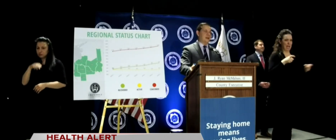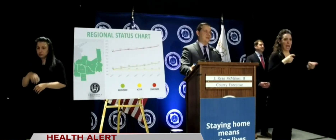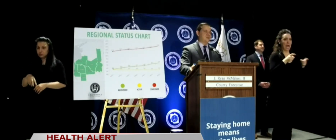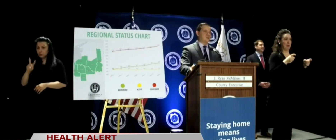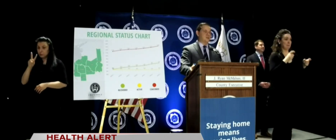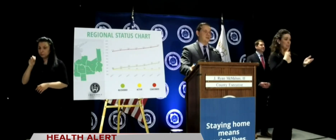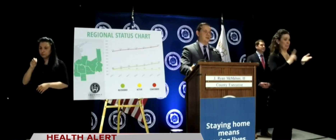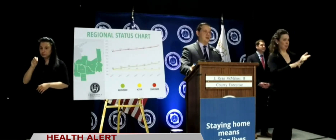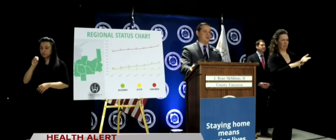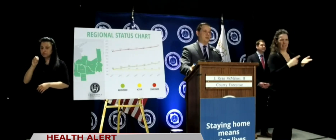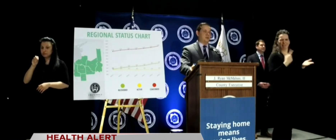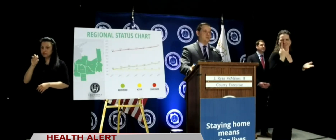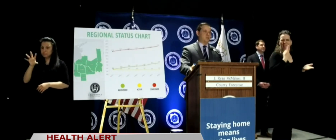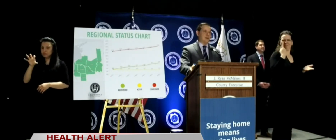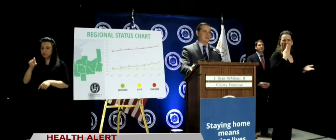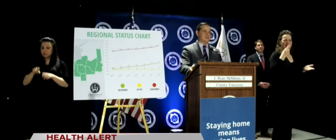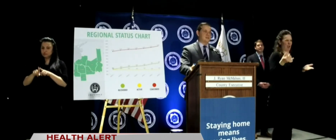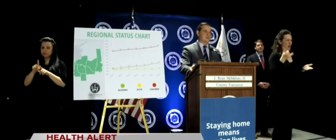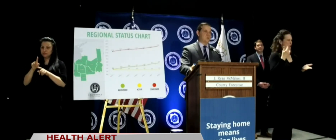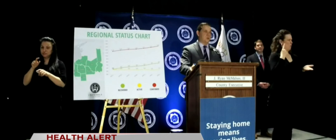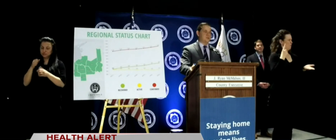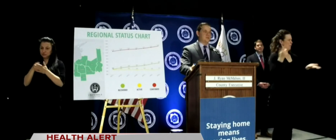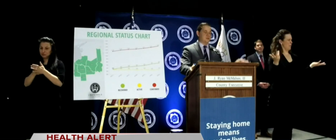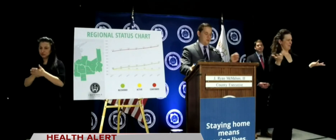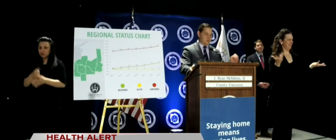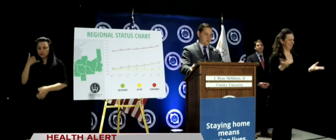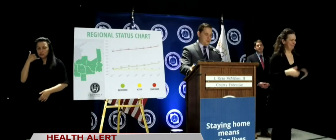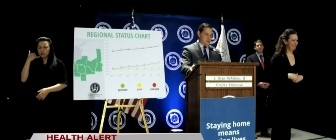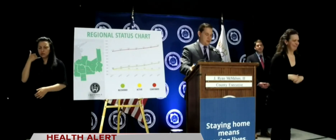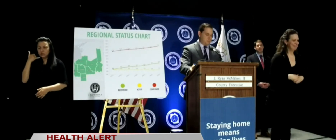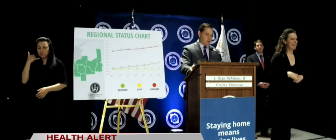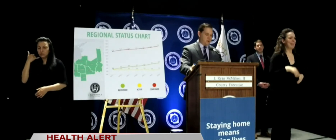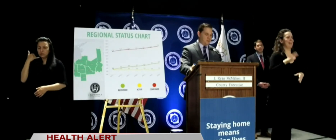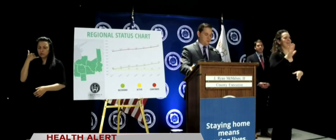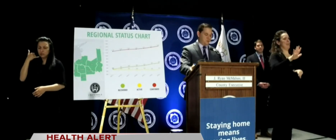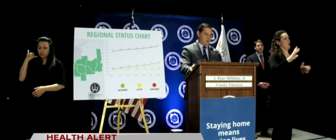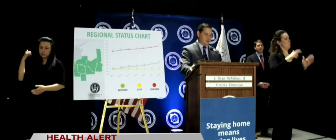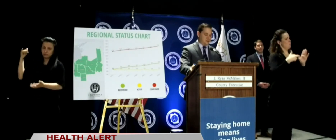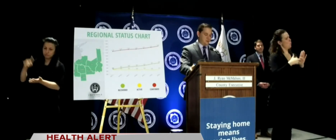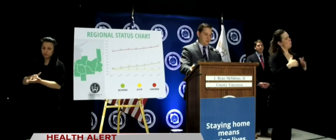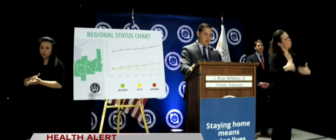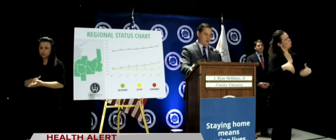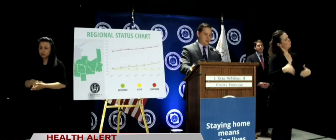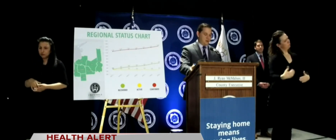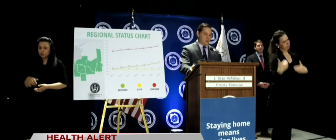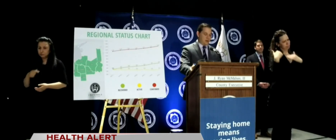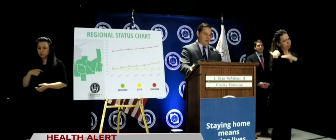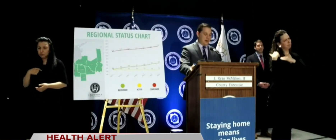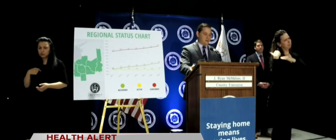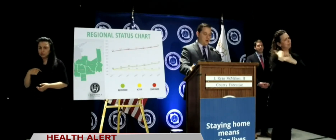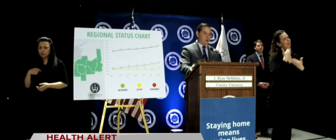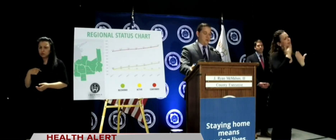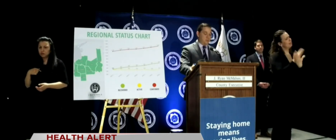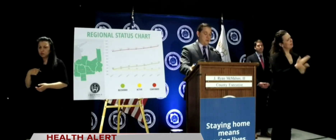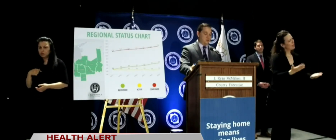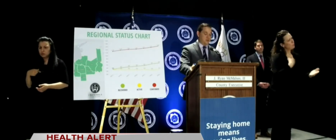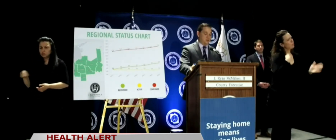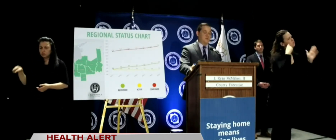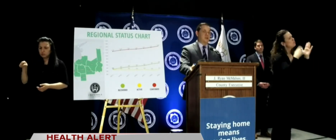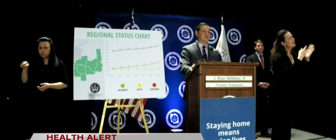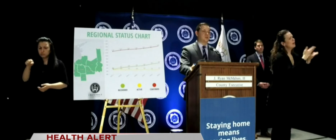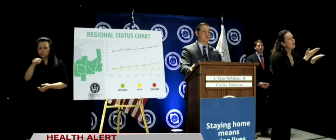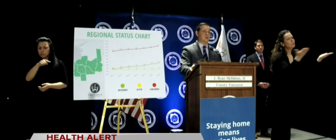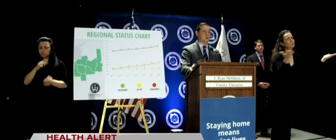get answers throughout this process. Their roles have increased in part of this response, so I want to recognize all the